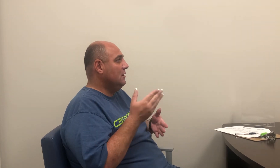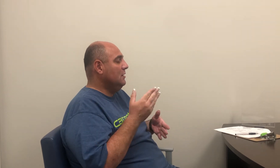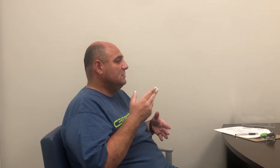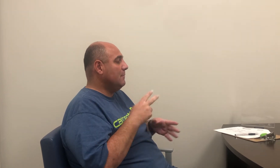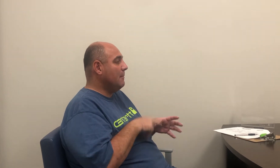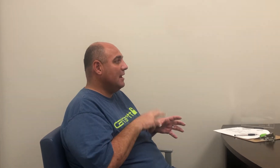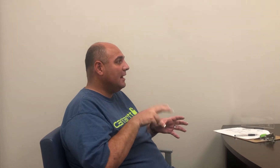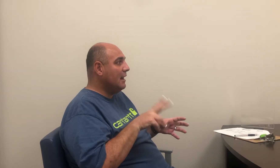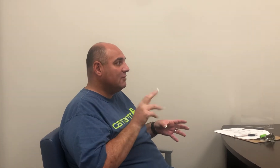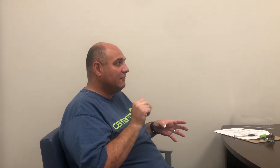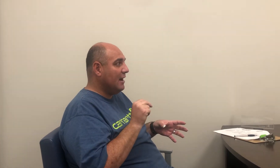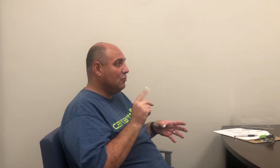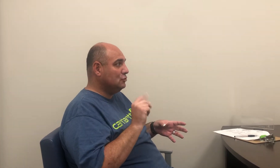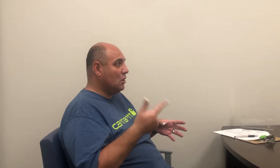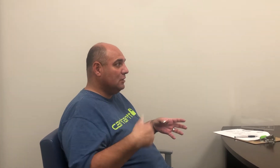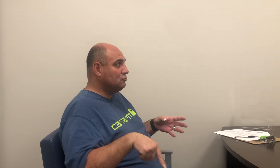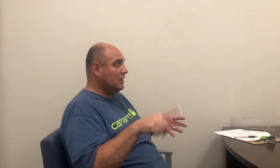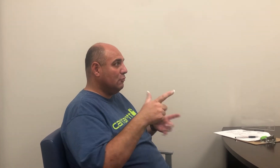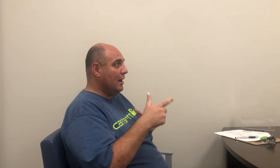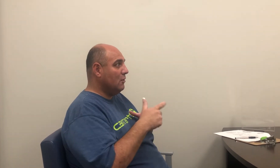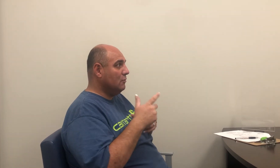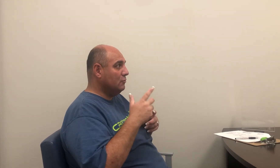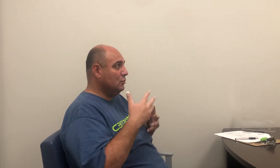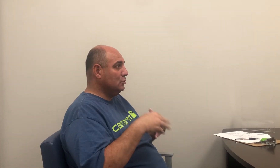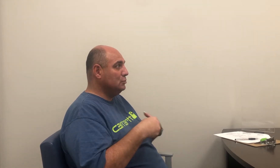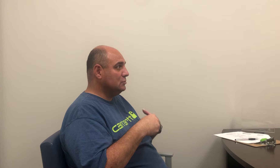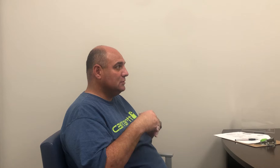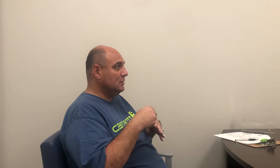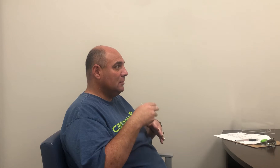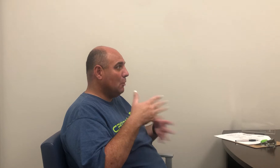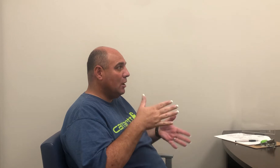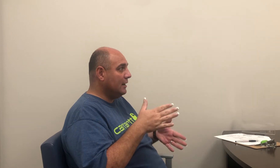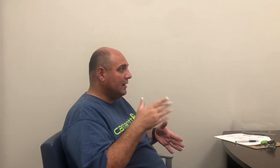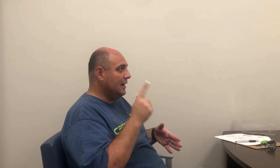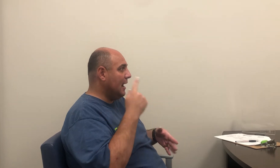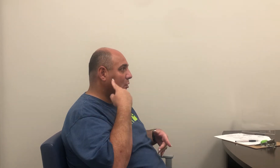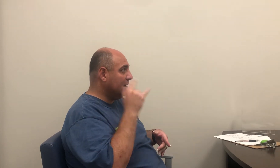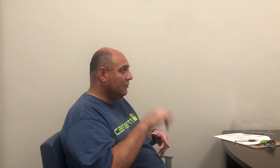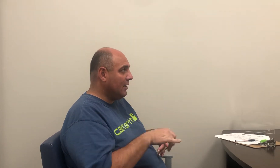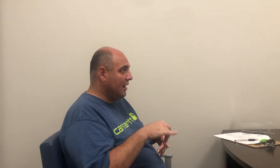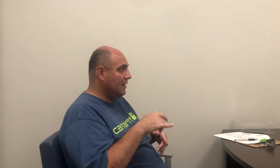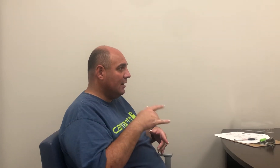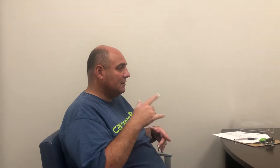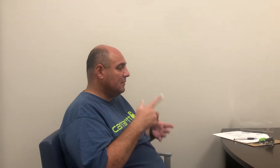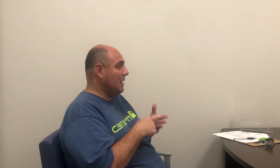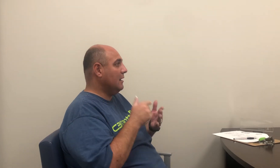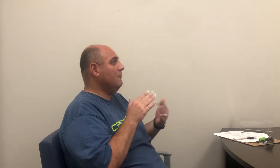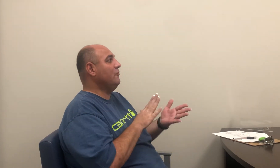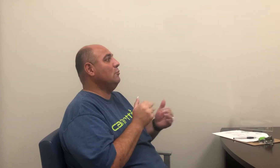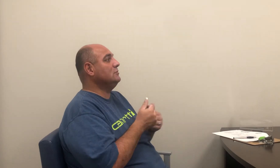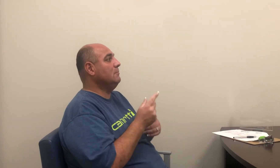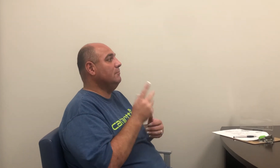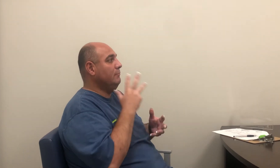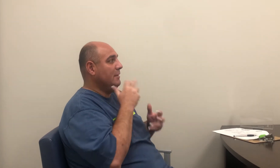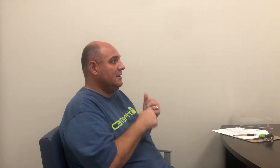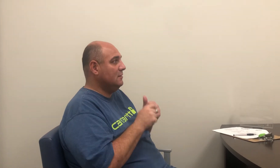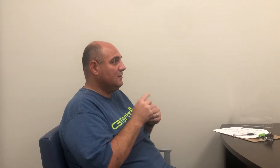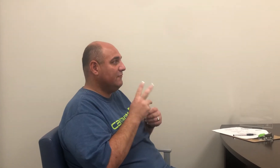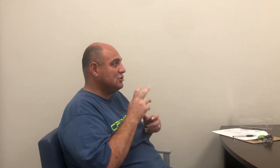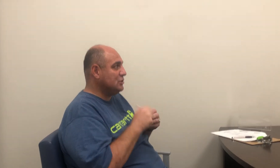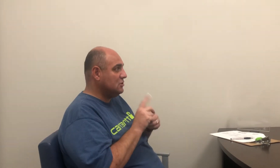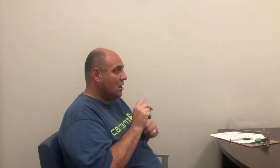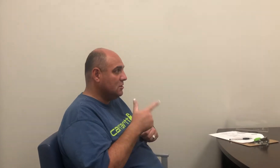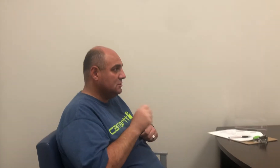deliver, sometimes I get out of the van, there's dogs running around or loose barking, and I don't hear that, and sometimes I confront with some